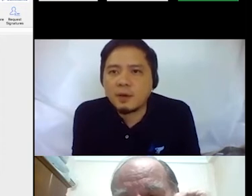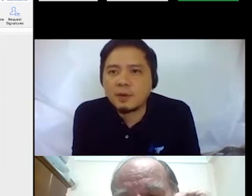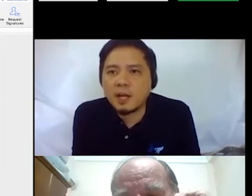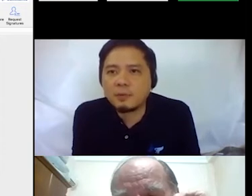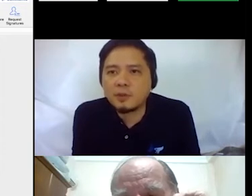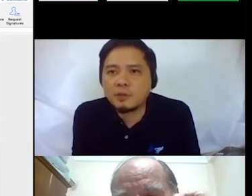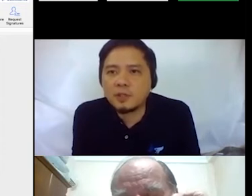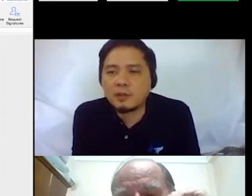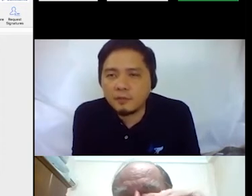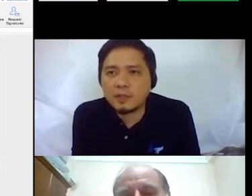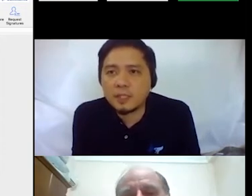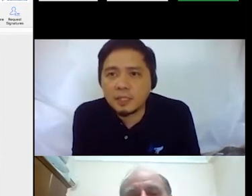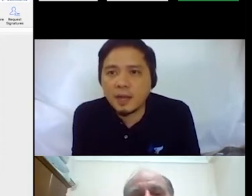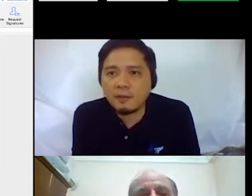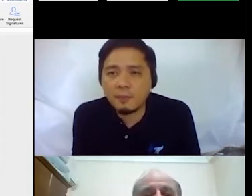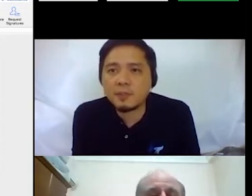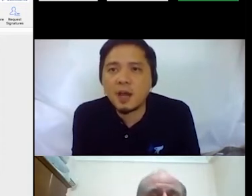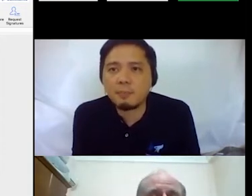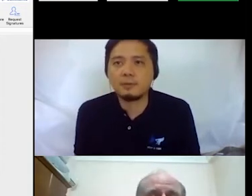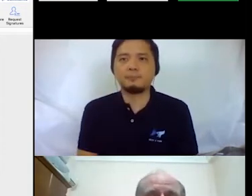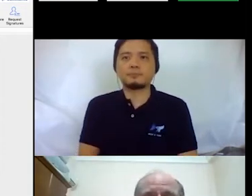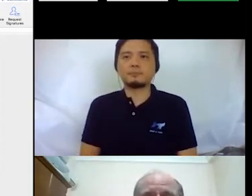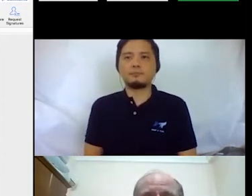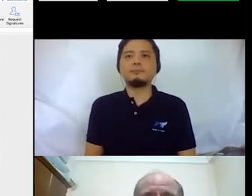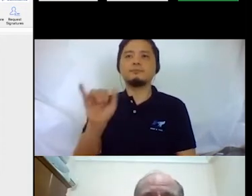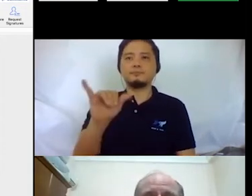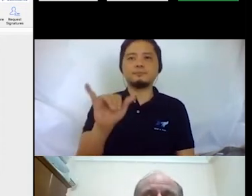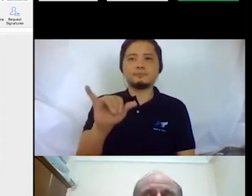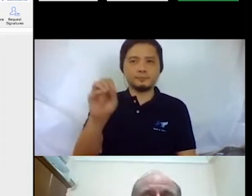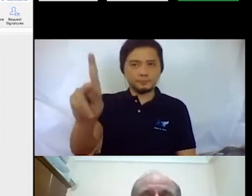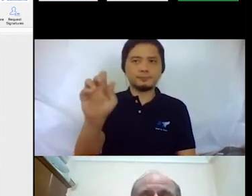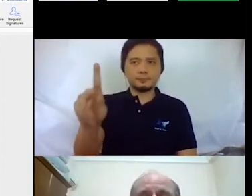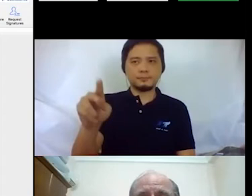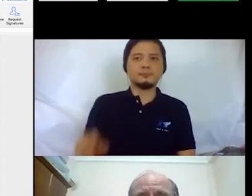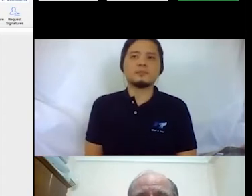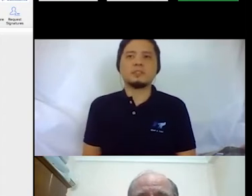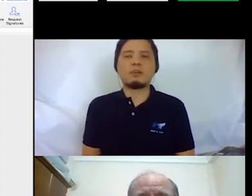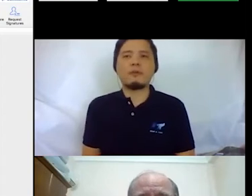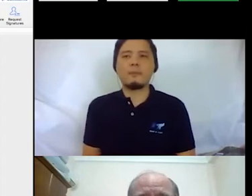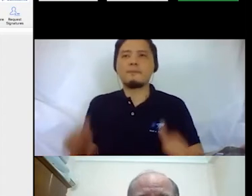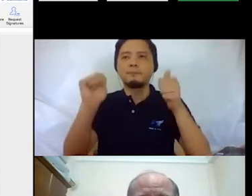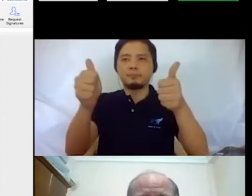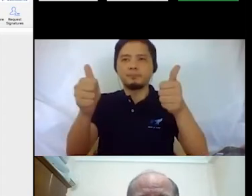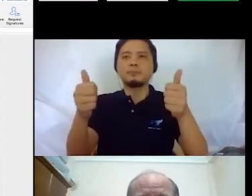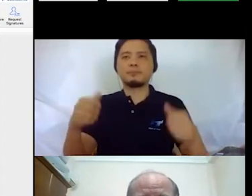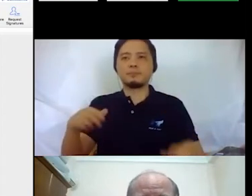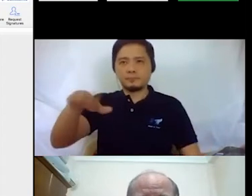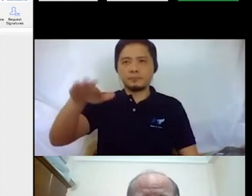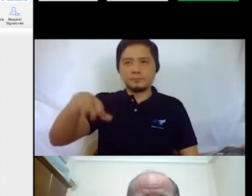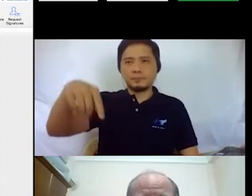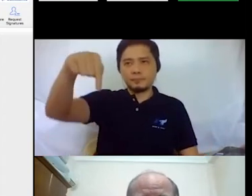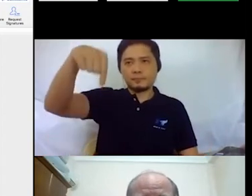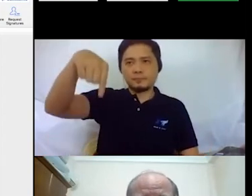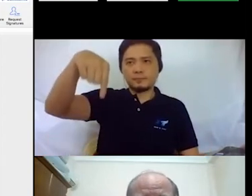Yeah, that would help if we did that. If we did that Yeah. from the top. Okay. All right, Shock, let's go on.